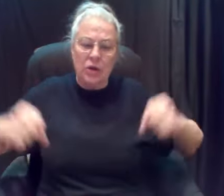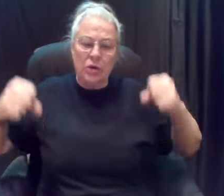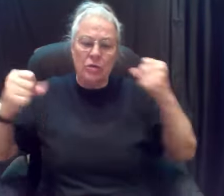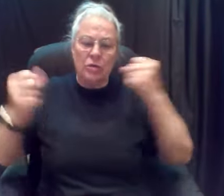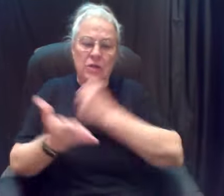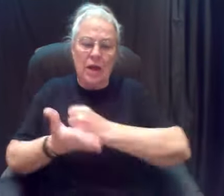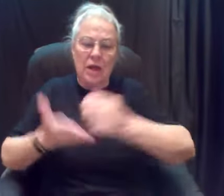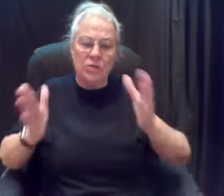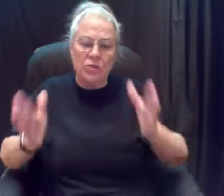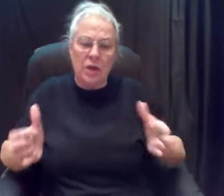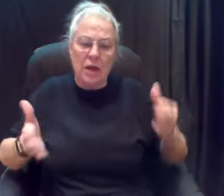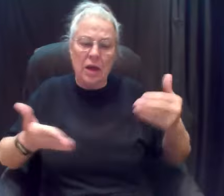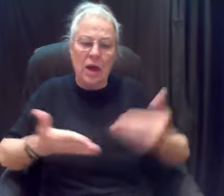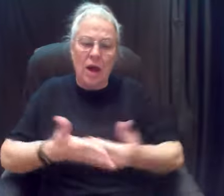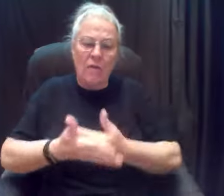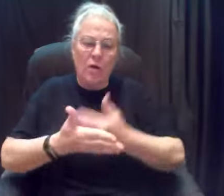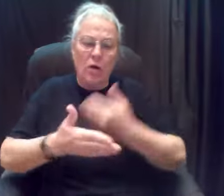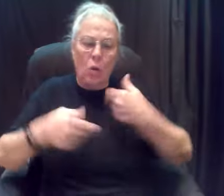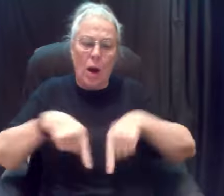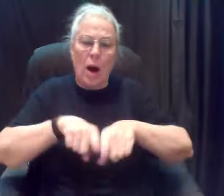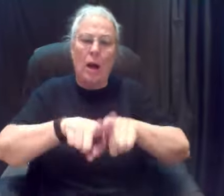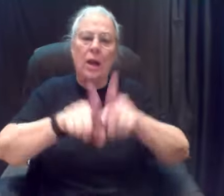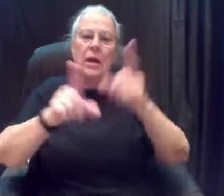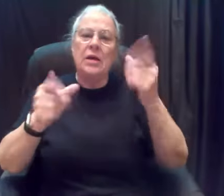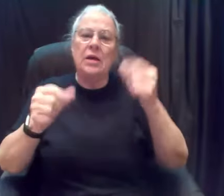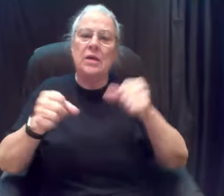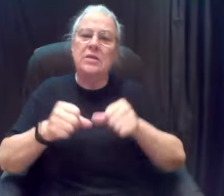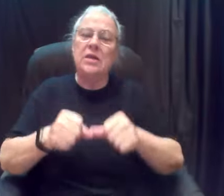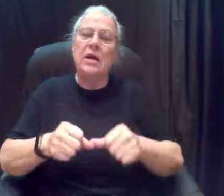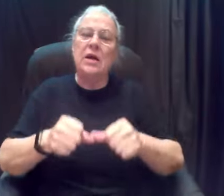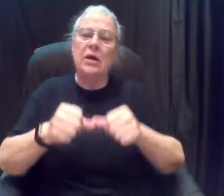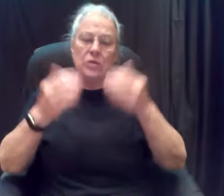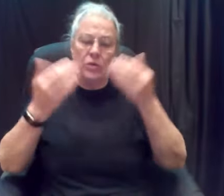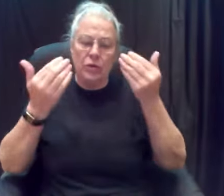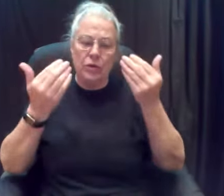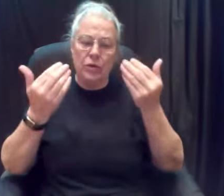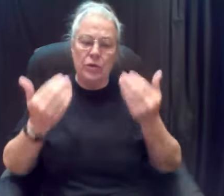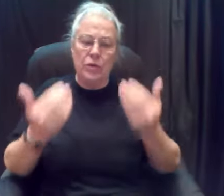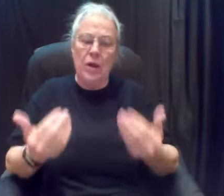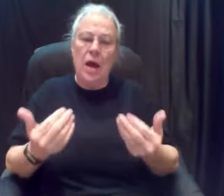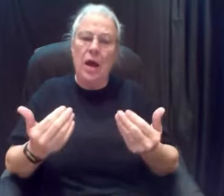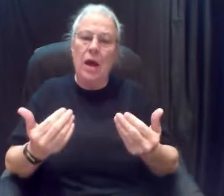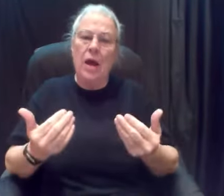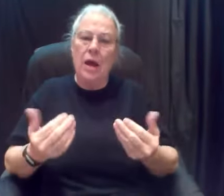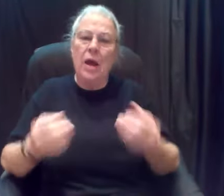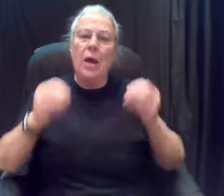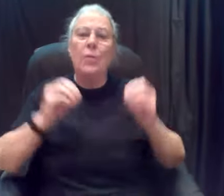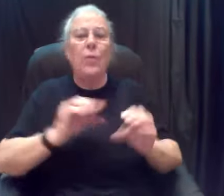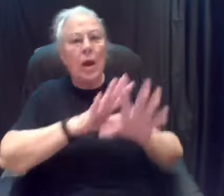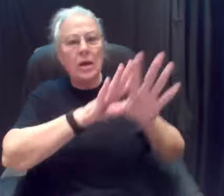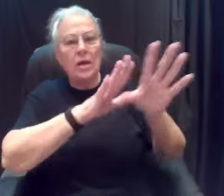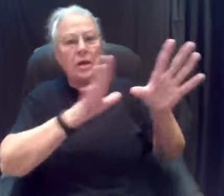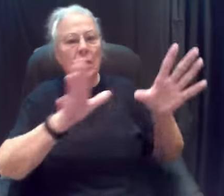rescue, saints recover while it's still today. Brighten